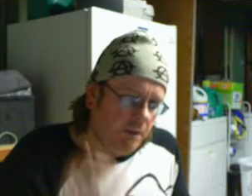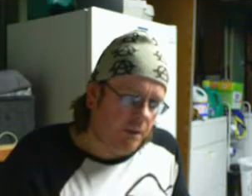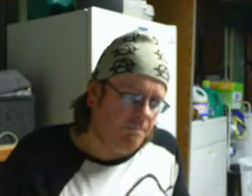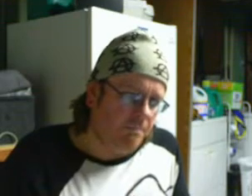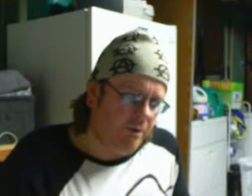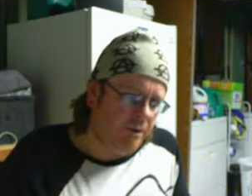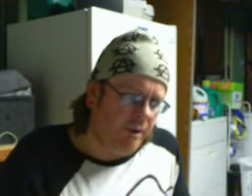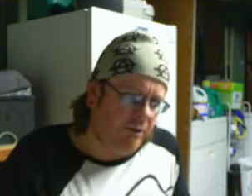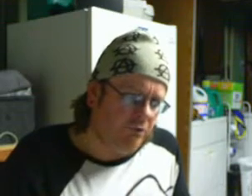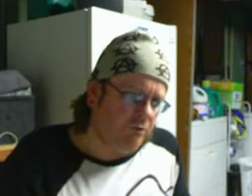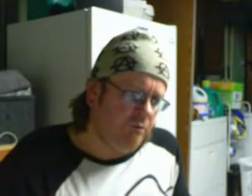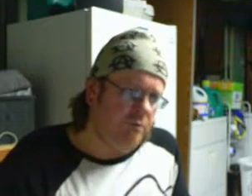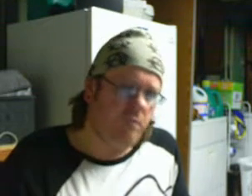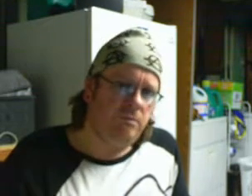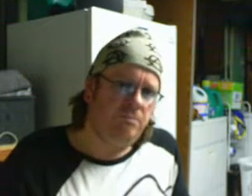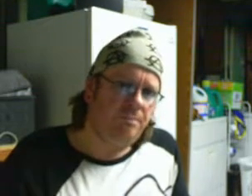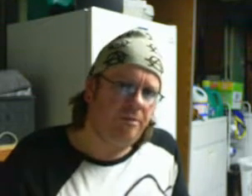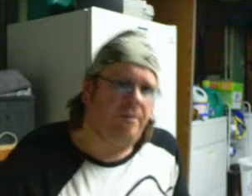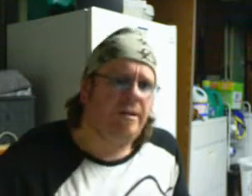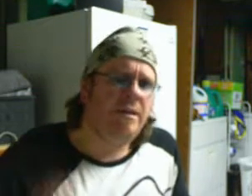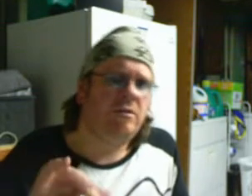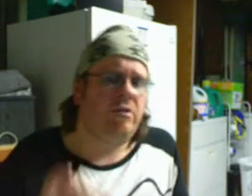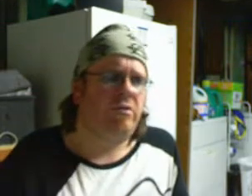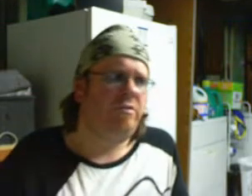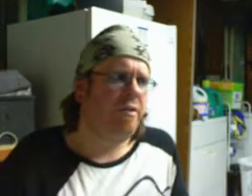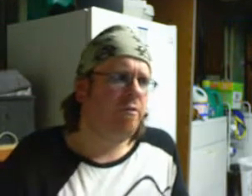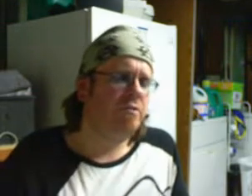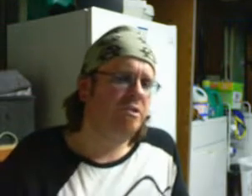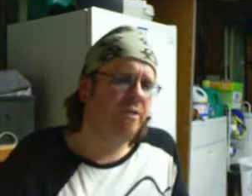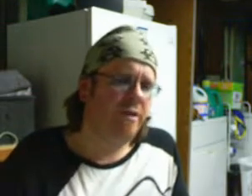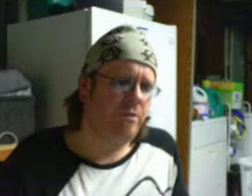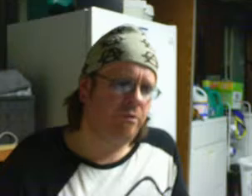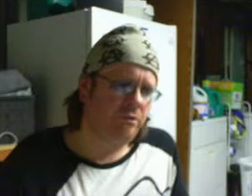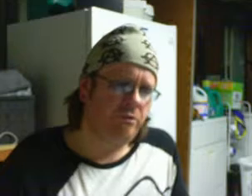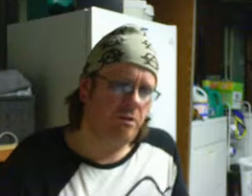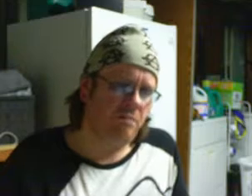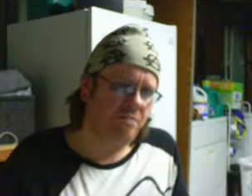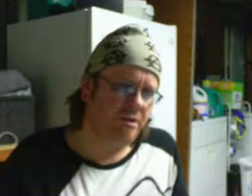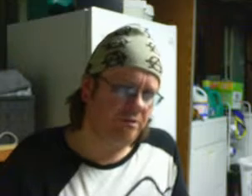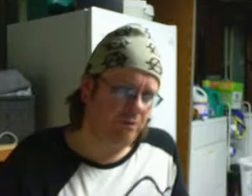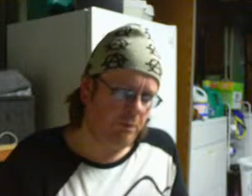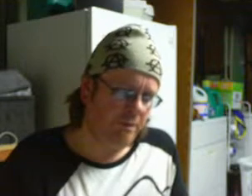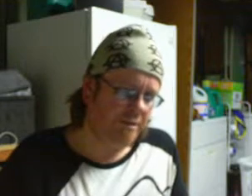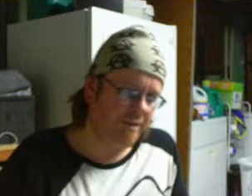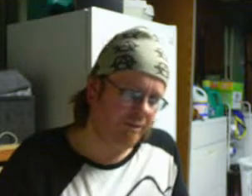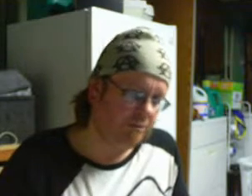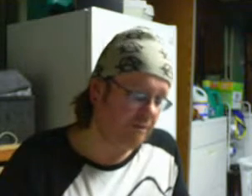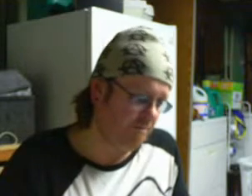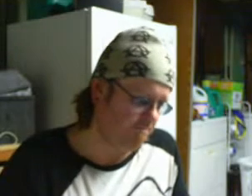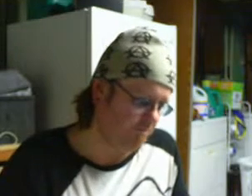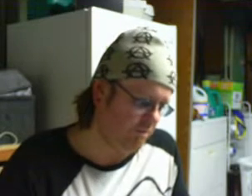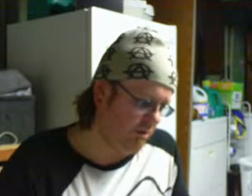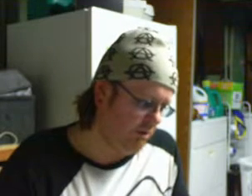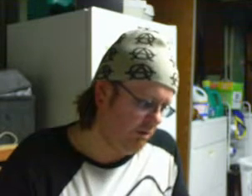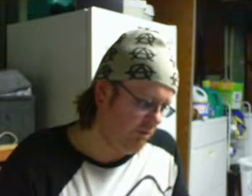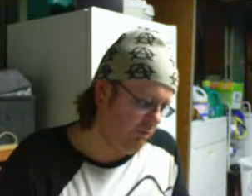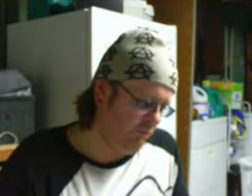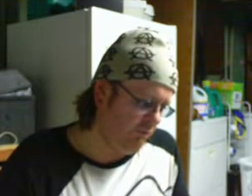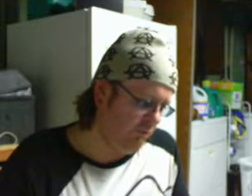in mind, Adonijah is Solomon's brother, and he's scared to death that Solomon is going to kill him. Now, this doesn't